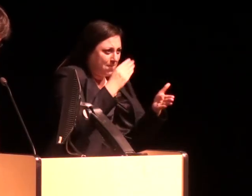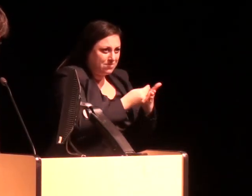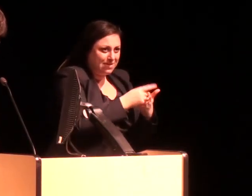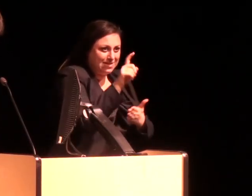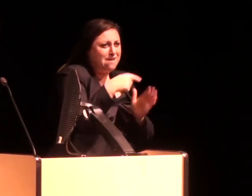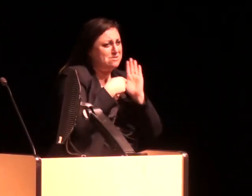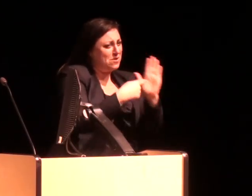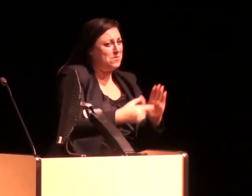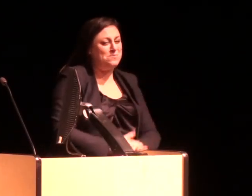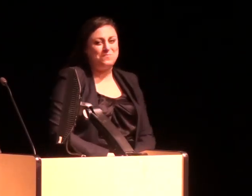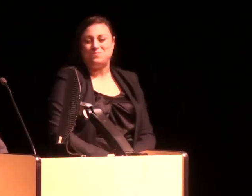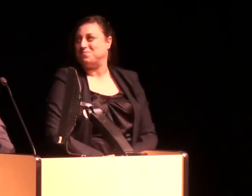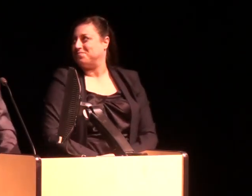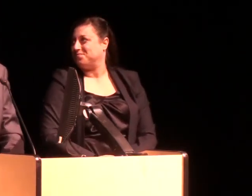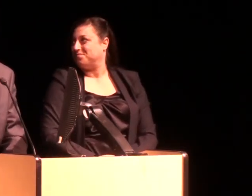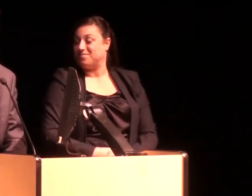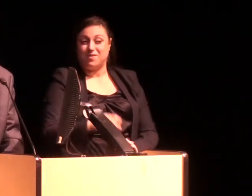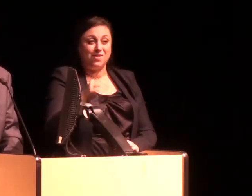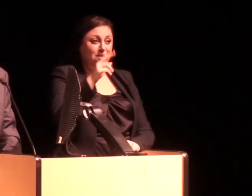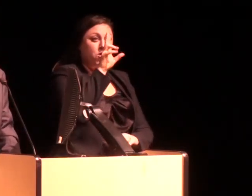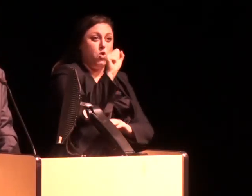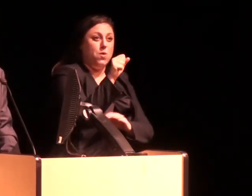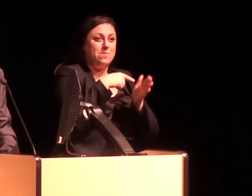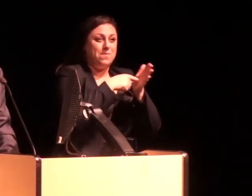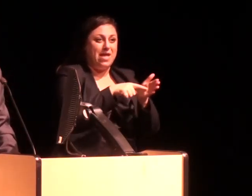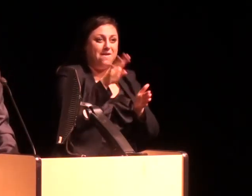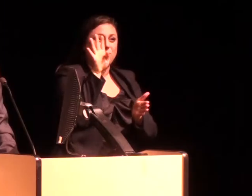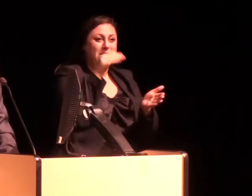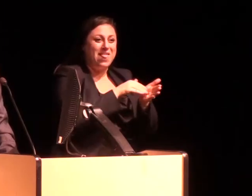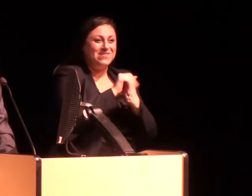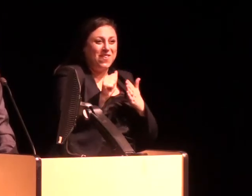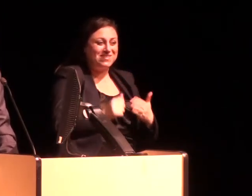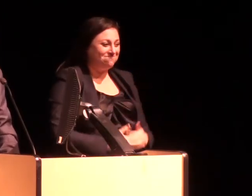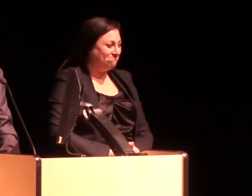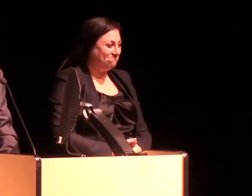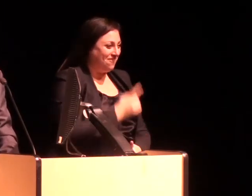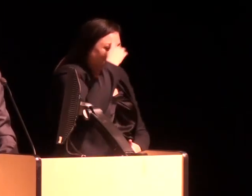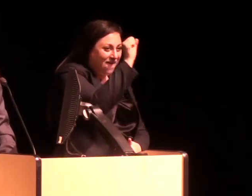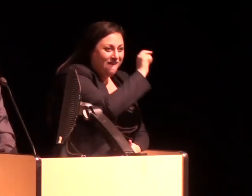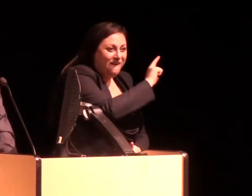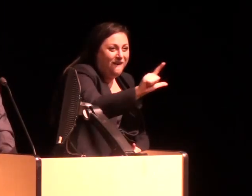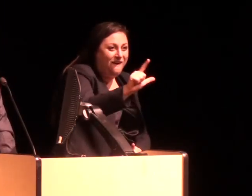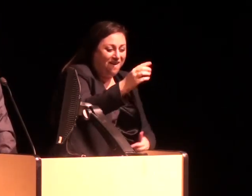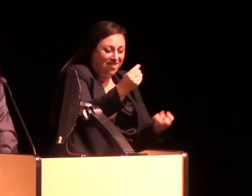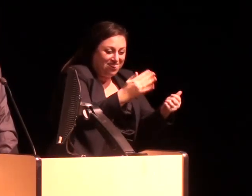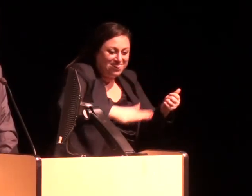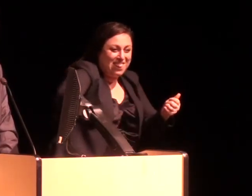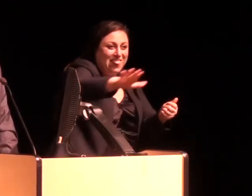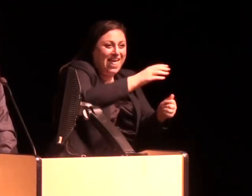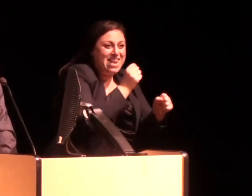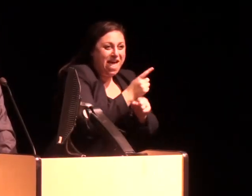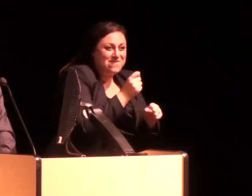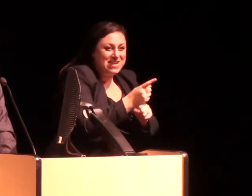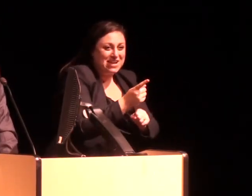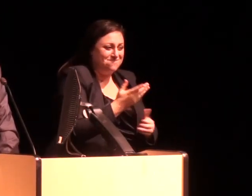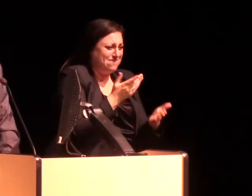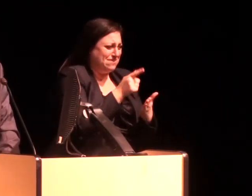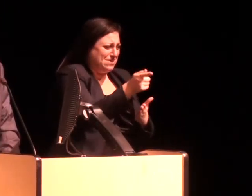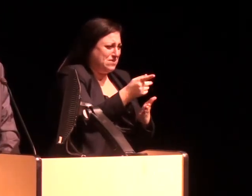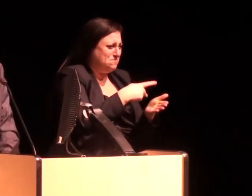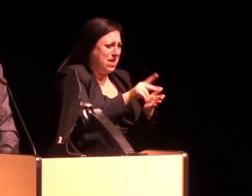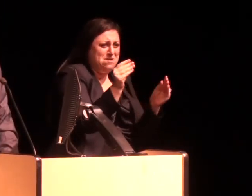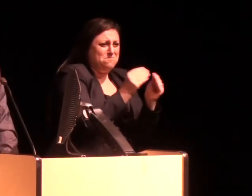Let me show you. You pay $4,000 for all that land per year. Probably you pay more